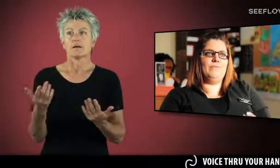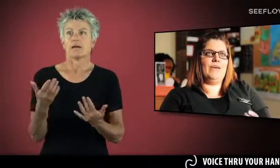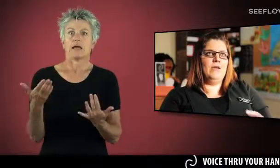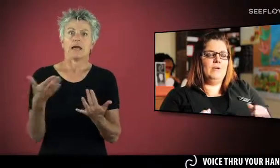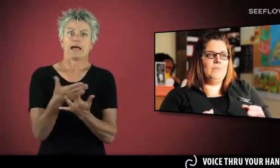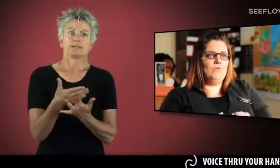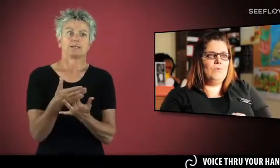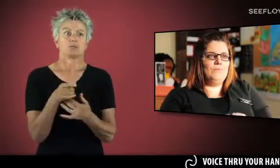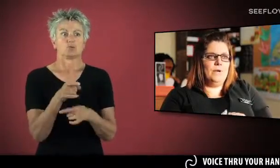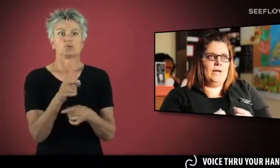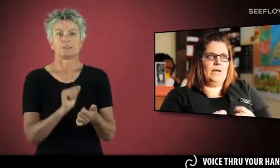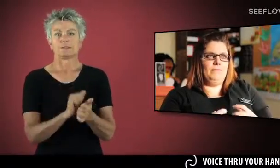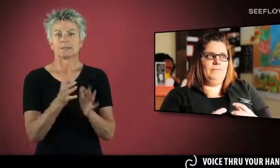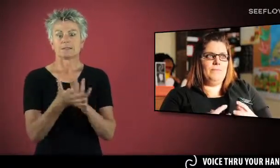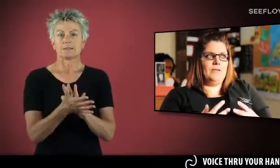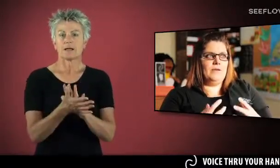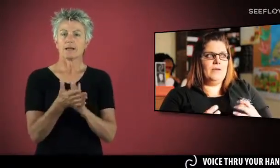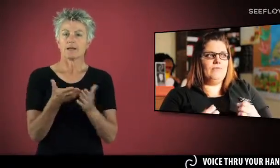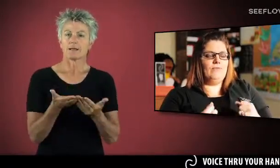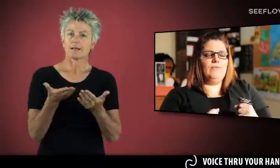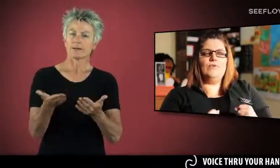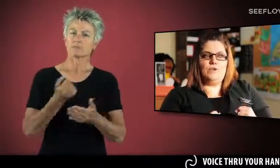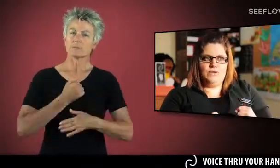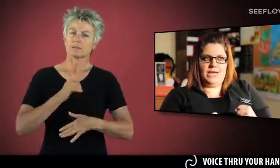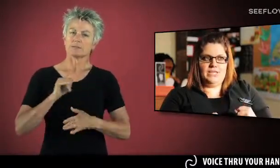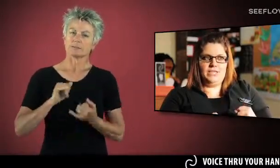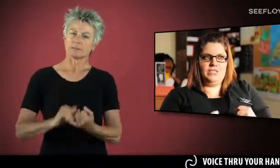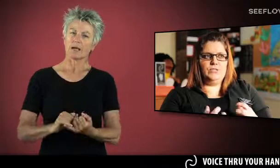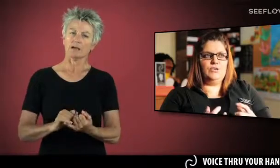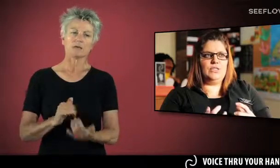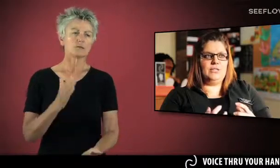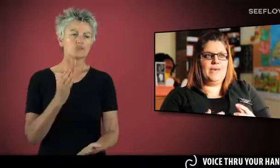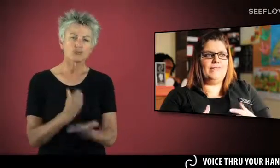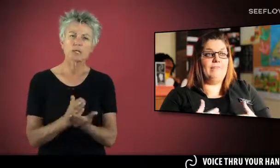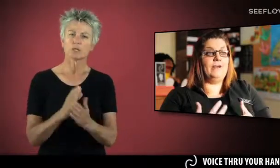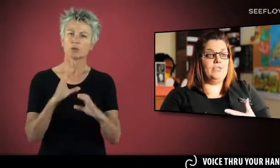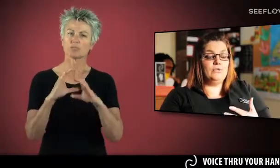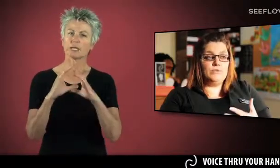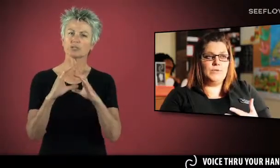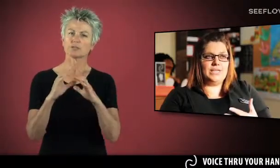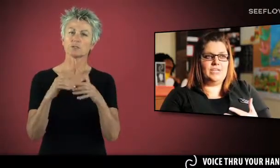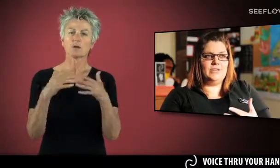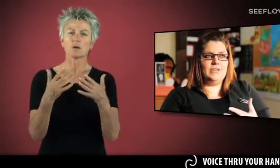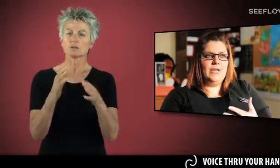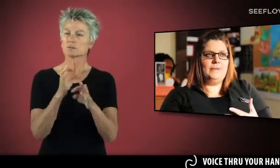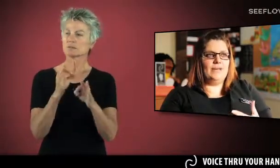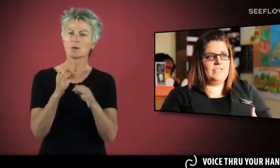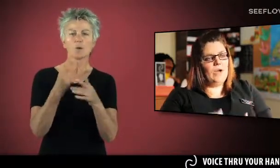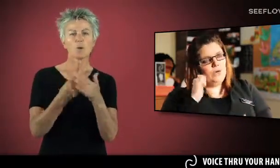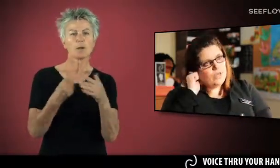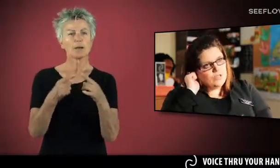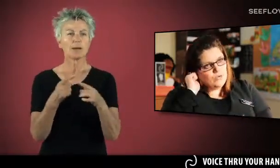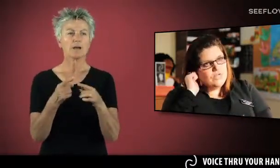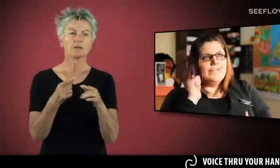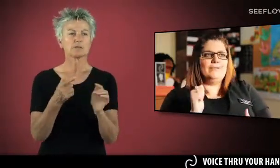gives him that more of that real communication. So it's not just about that functional communication, being able to